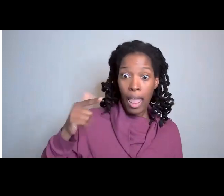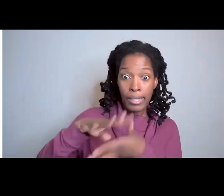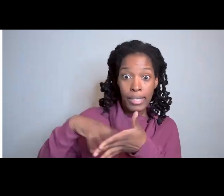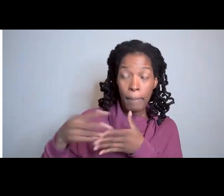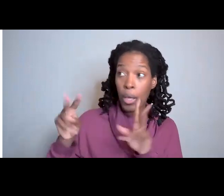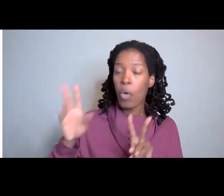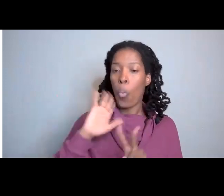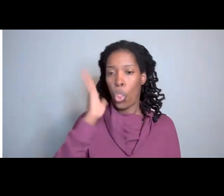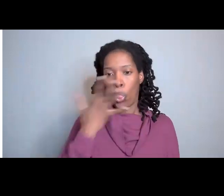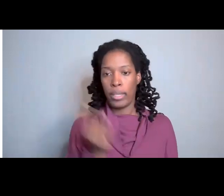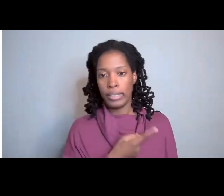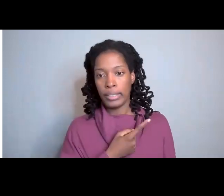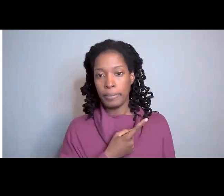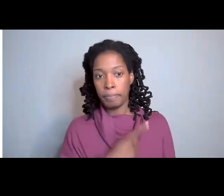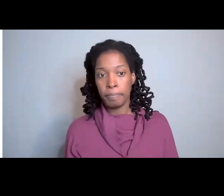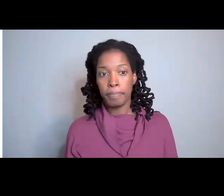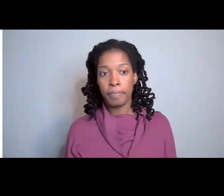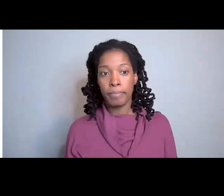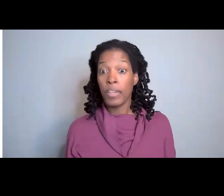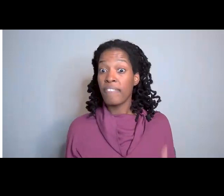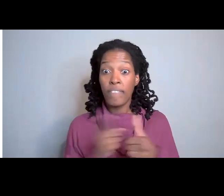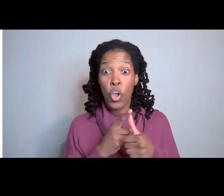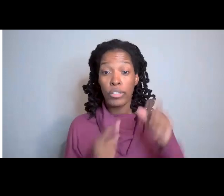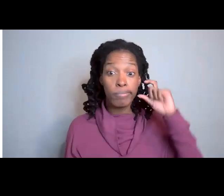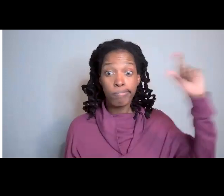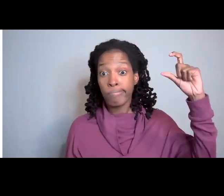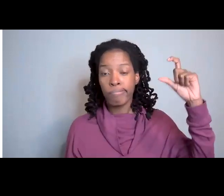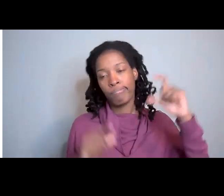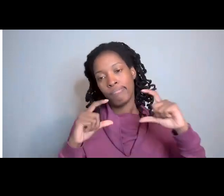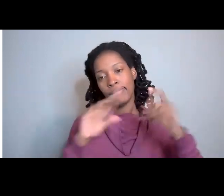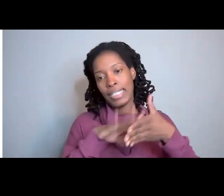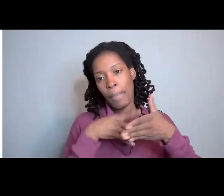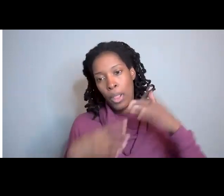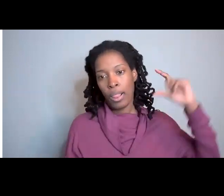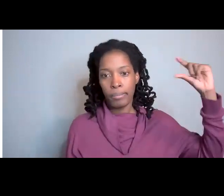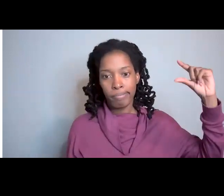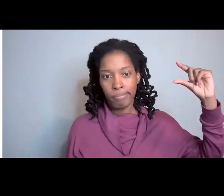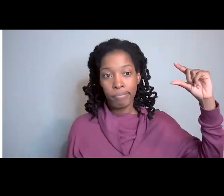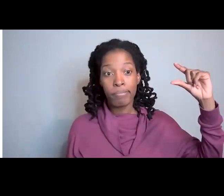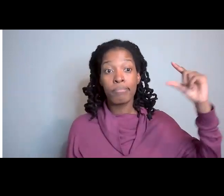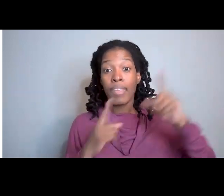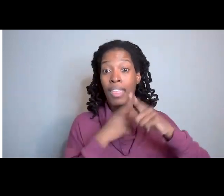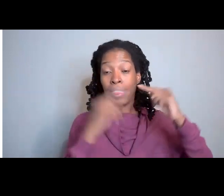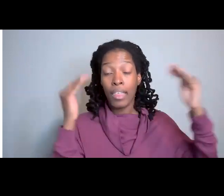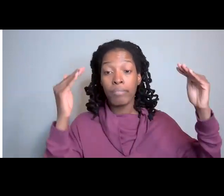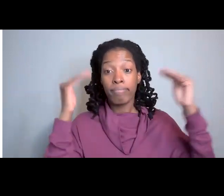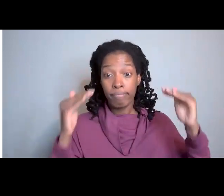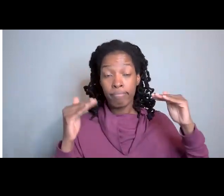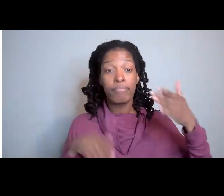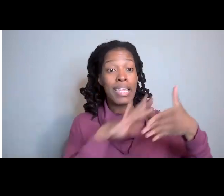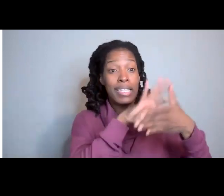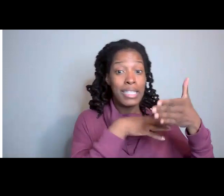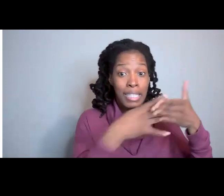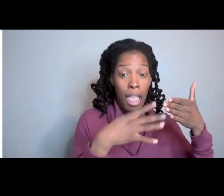First things first, it is the table as a whole. Then it would be a table header row. So that is